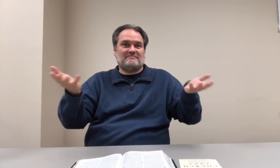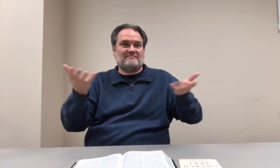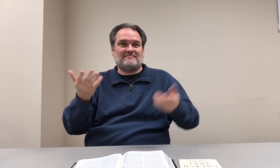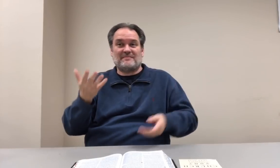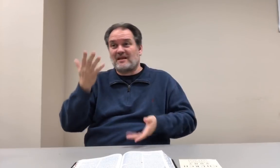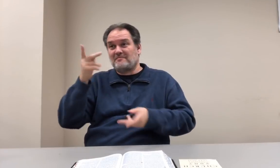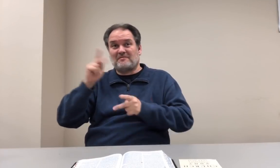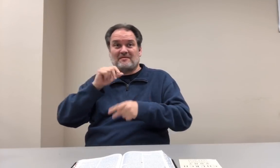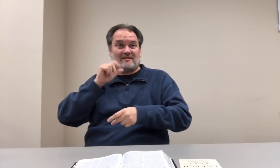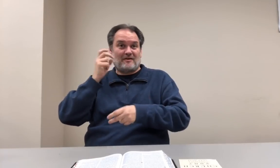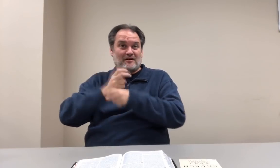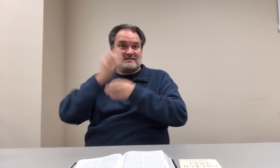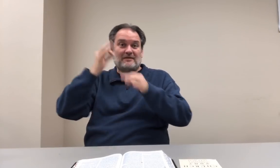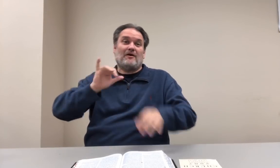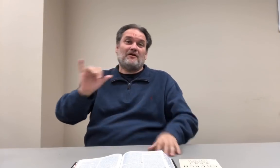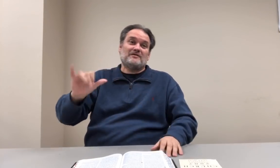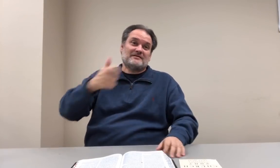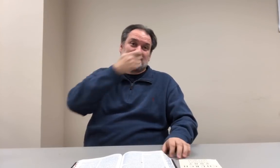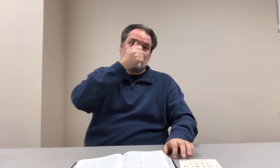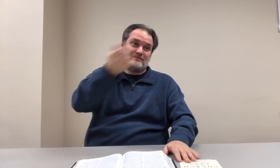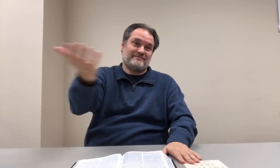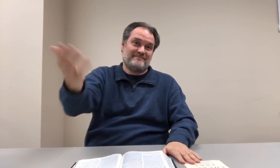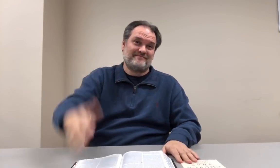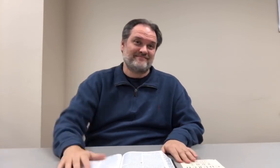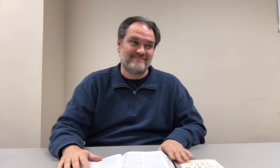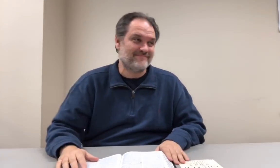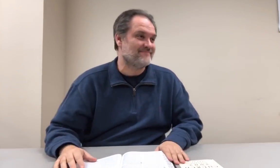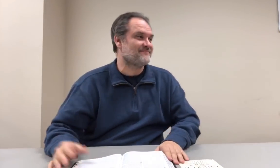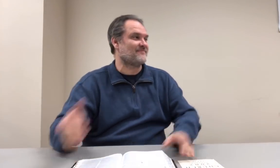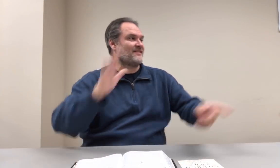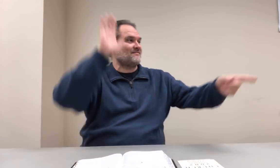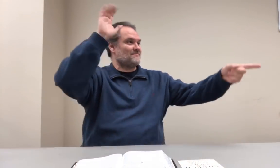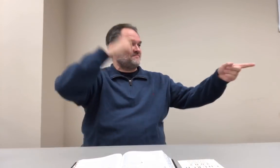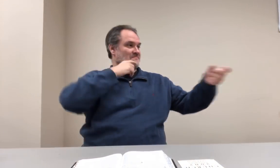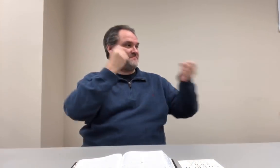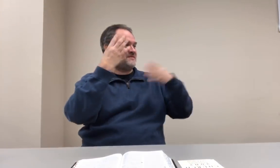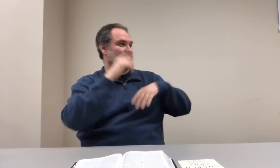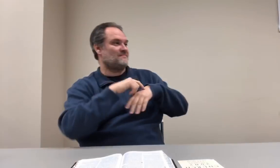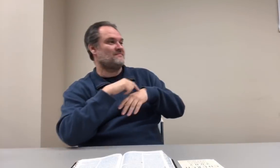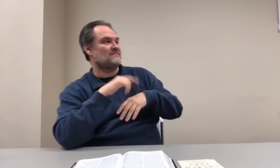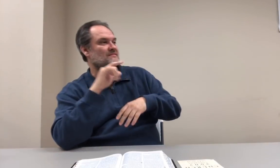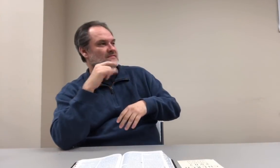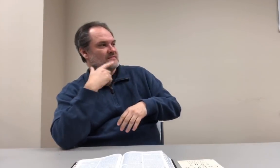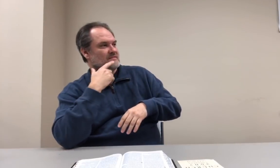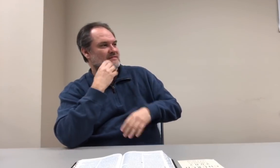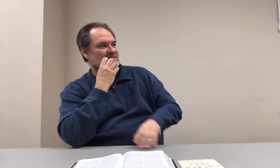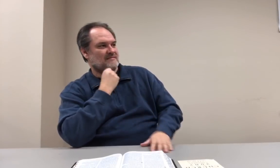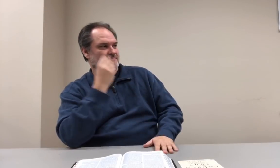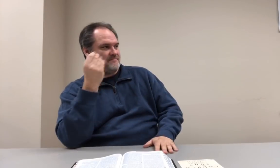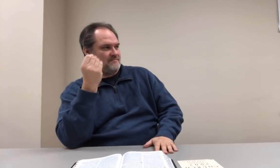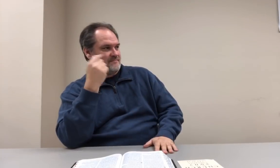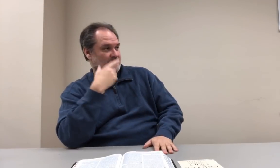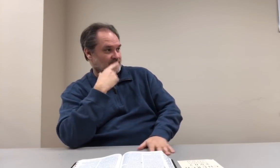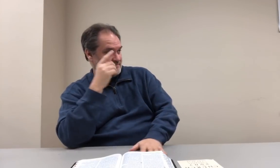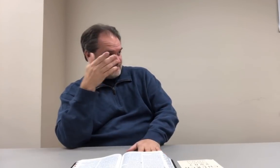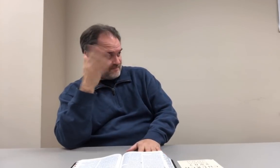like this are talking about. So when you look at Exodus 3, God is not a kind of being one